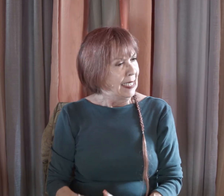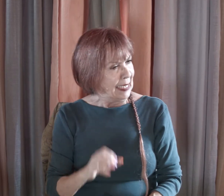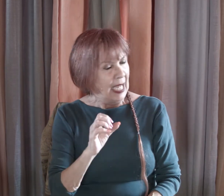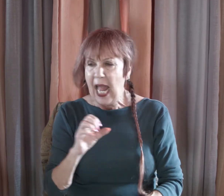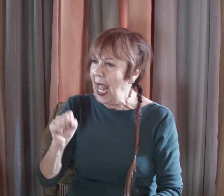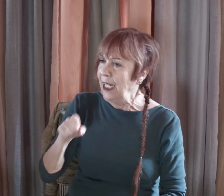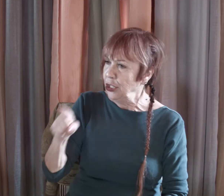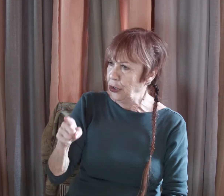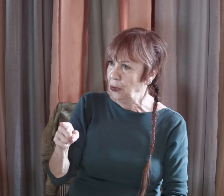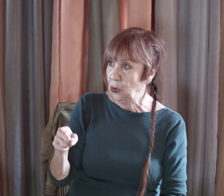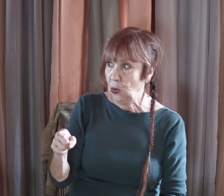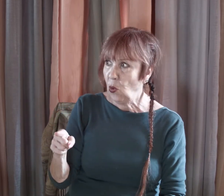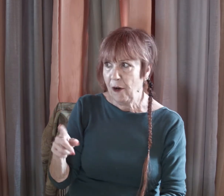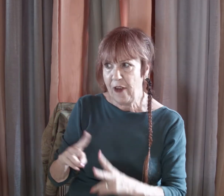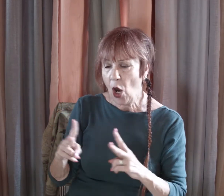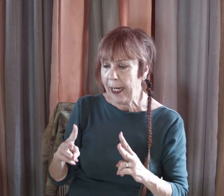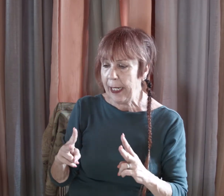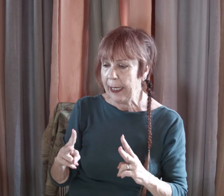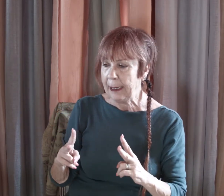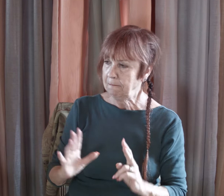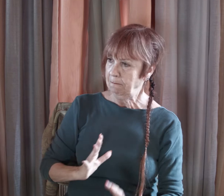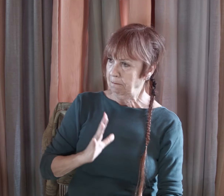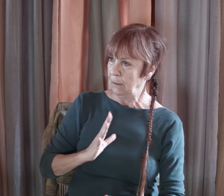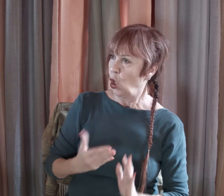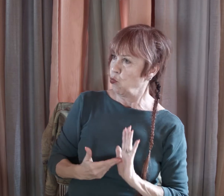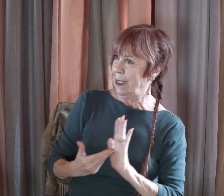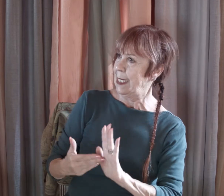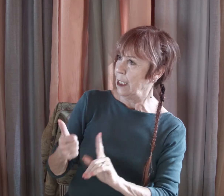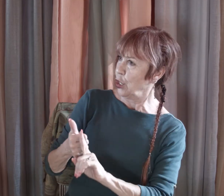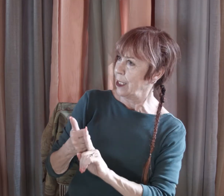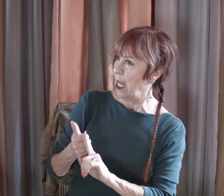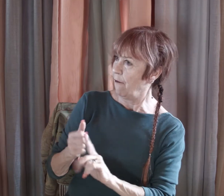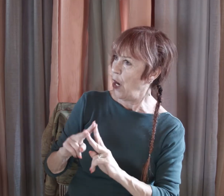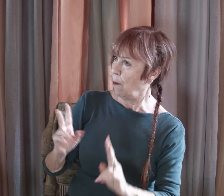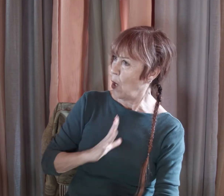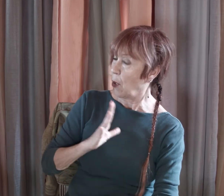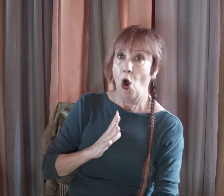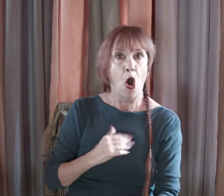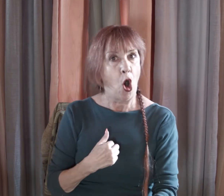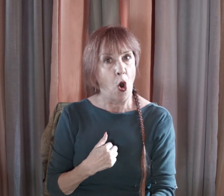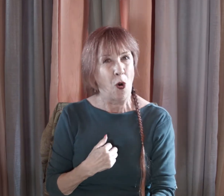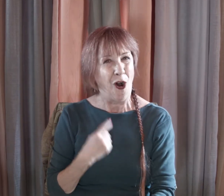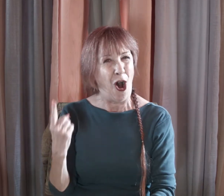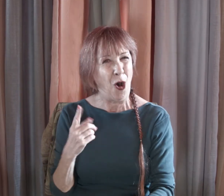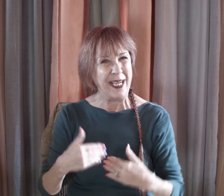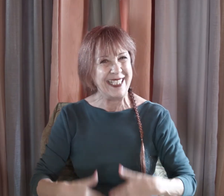very strategic also in the way you presented yourself. You presented yourself as very proper. Oh, yes, I always wore a